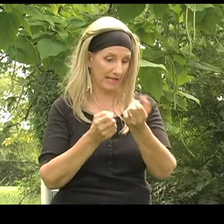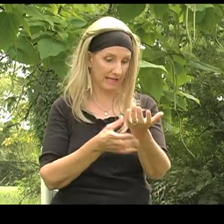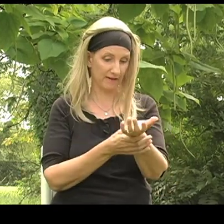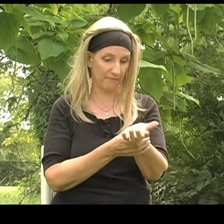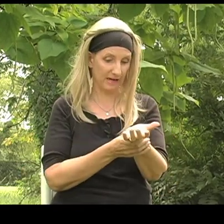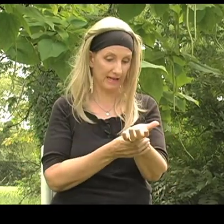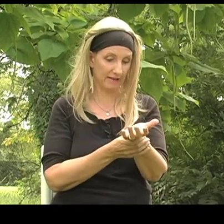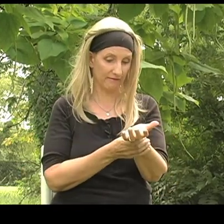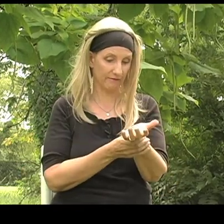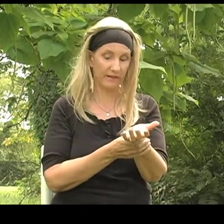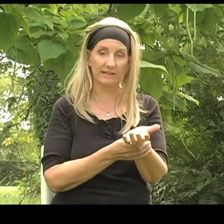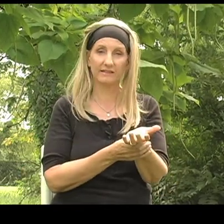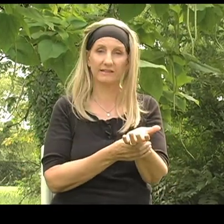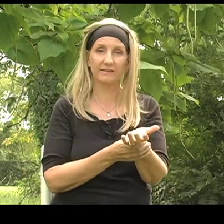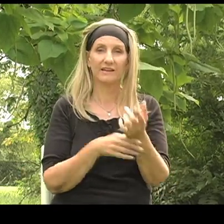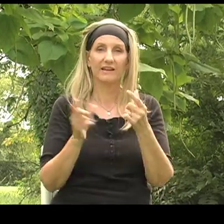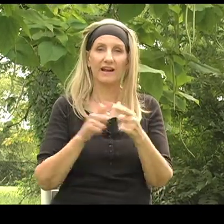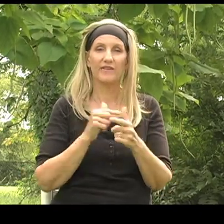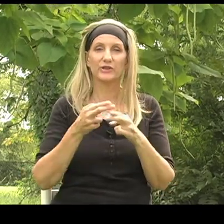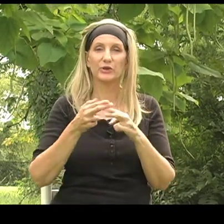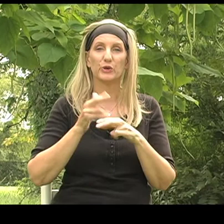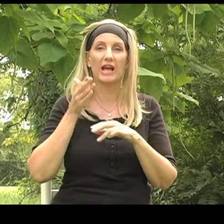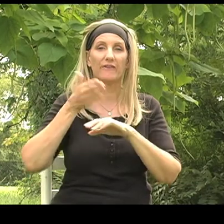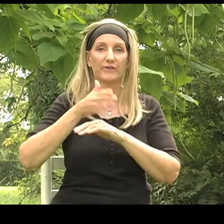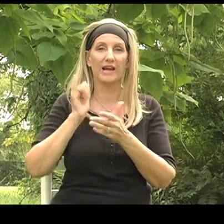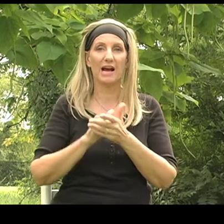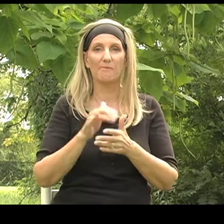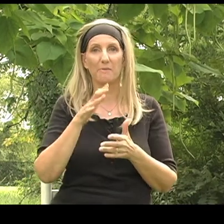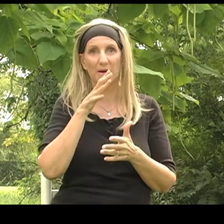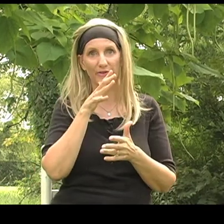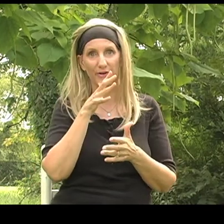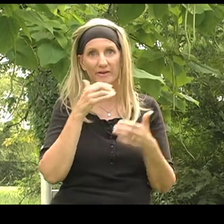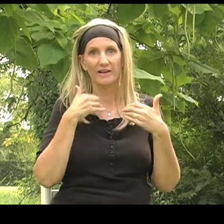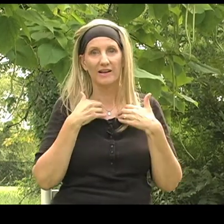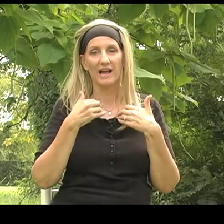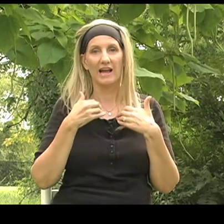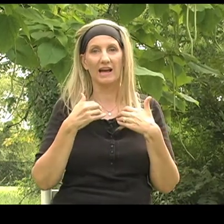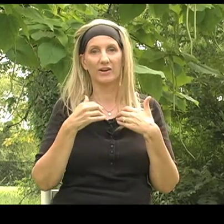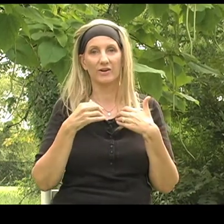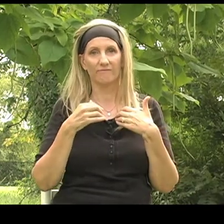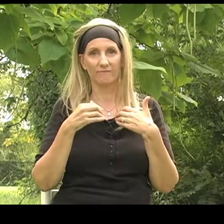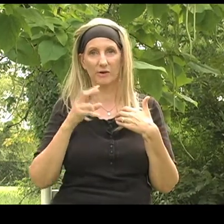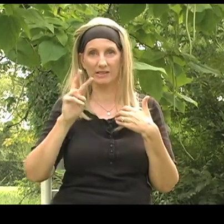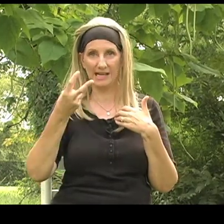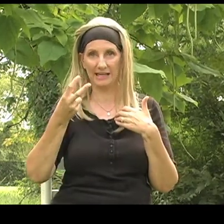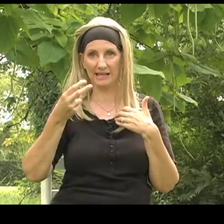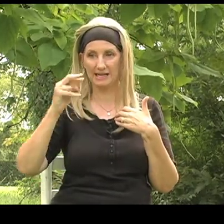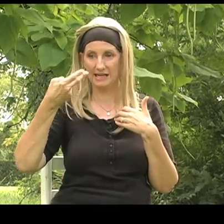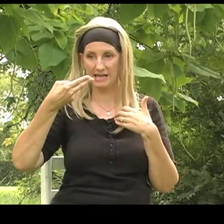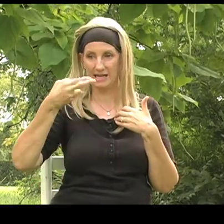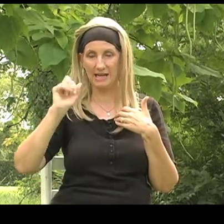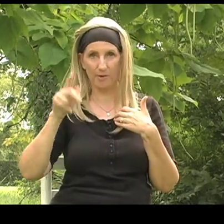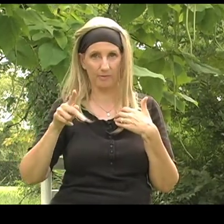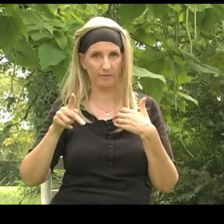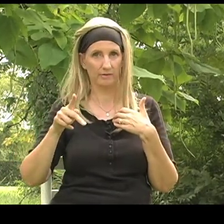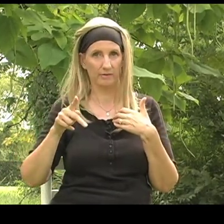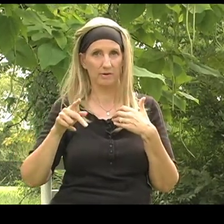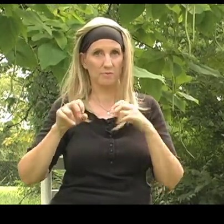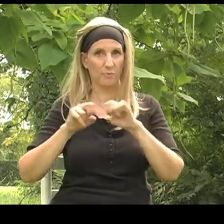breaking of my wrist, and then soon after that, my mother had her second hip